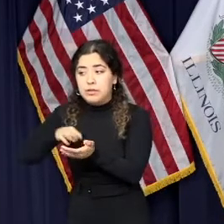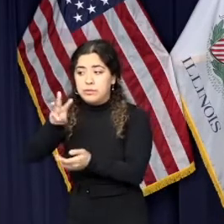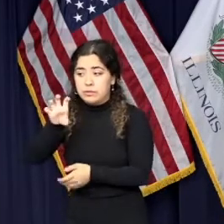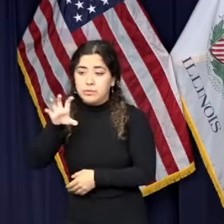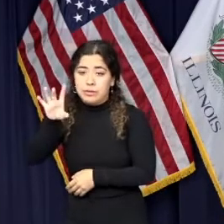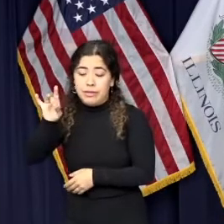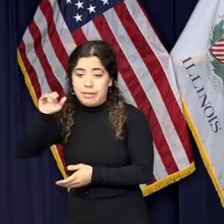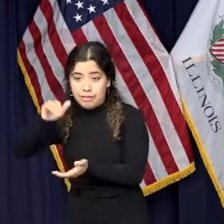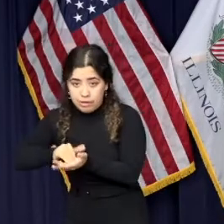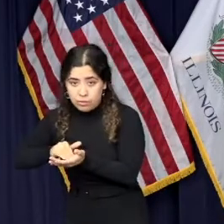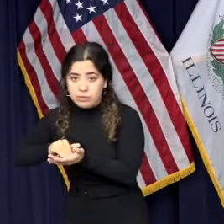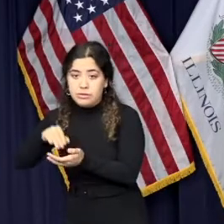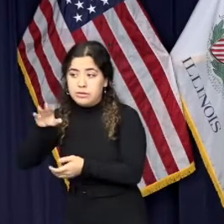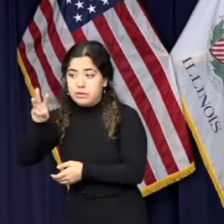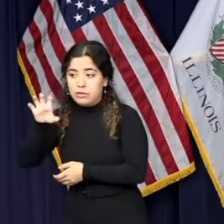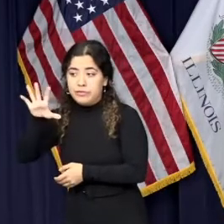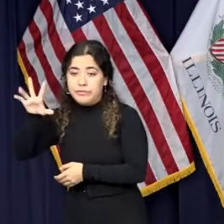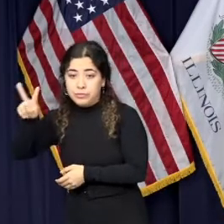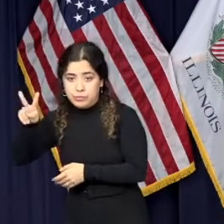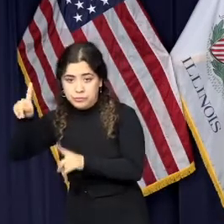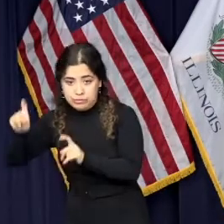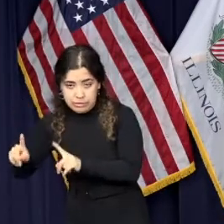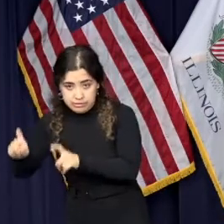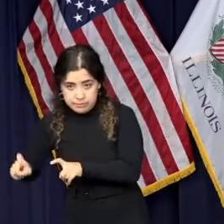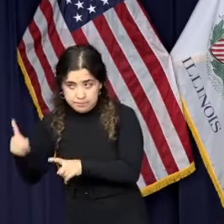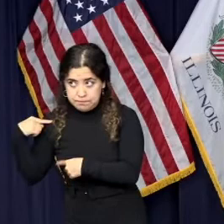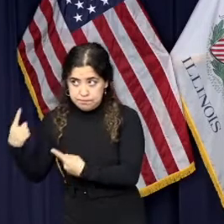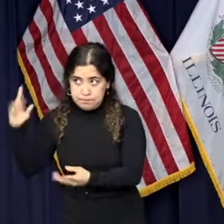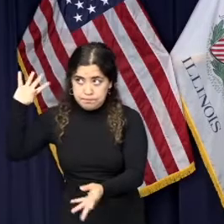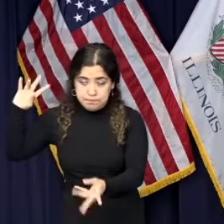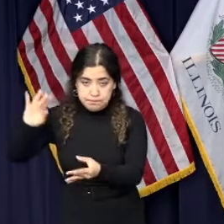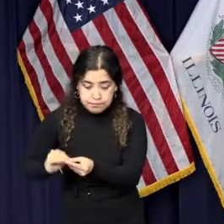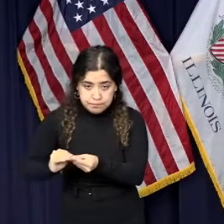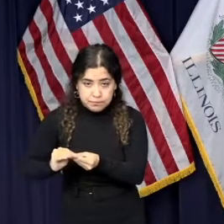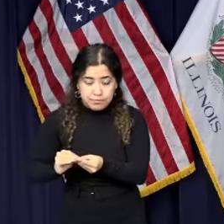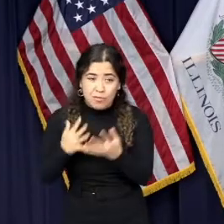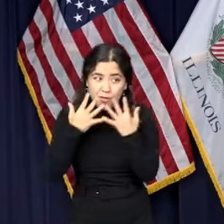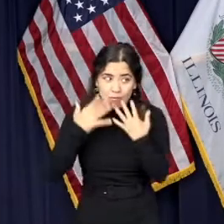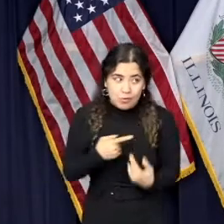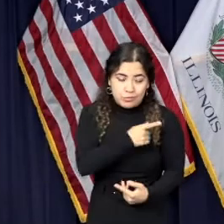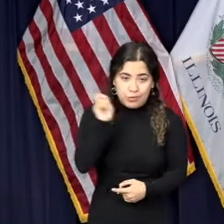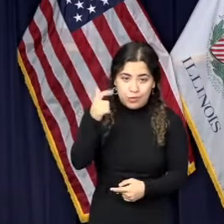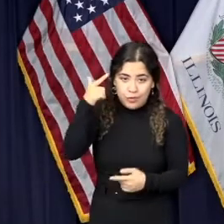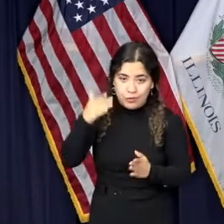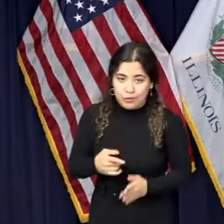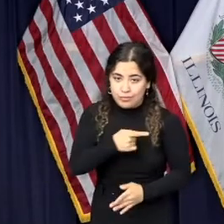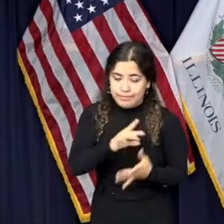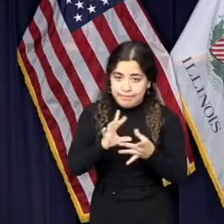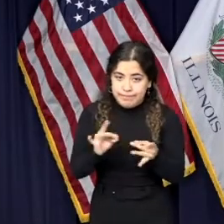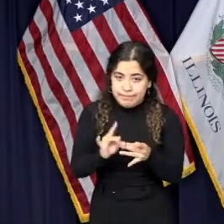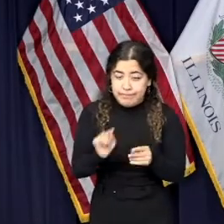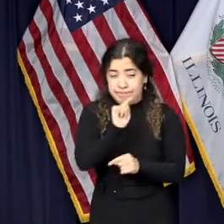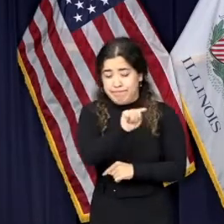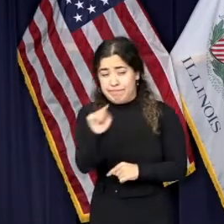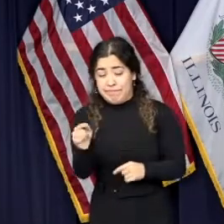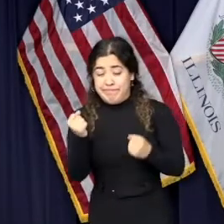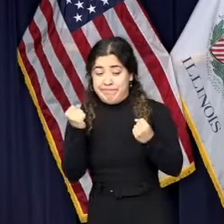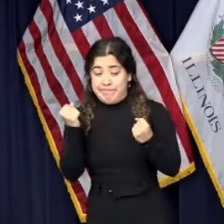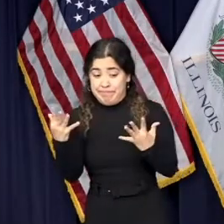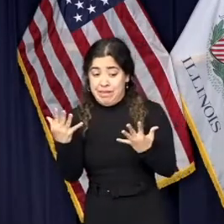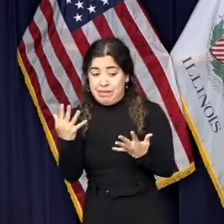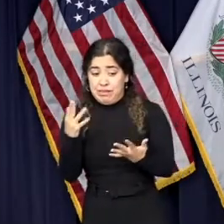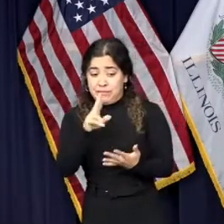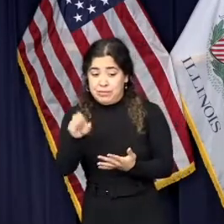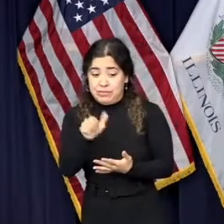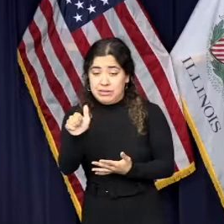2,608,652 tests. Unfortunately, as the governor has said, we are seeing what much of the country is seeing